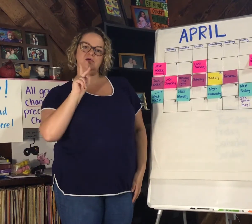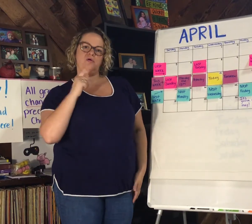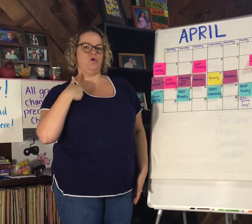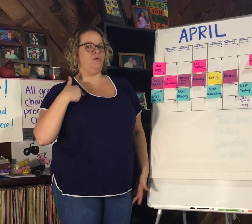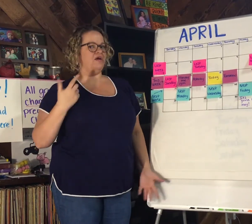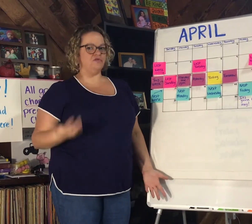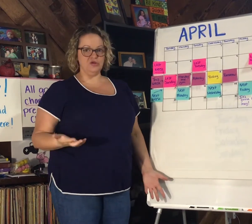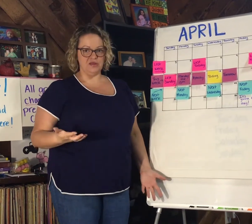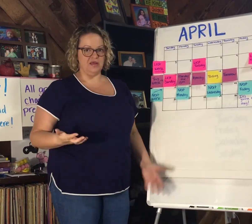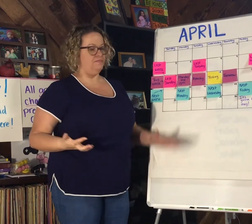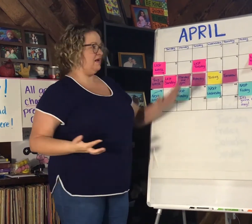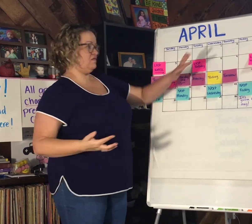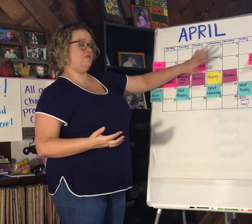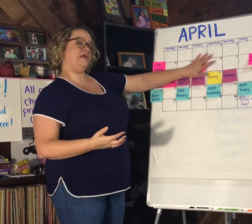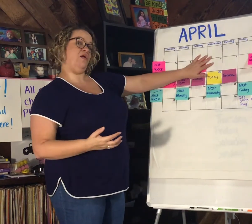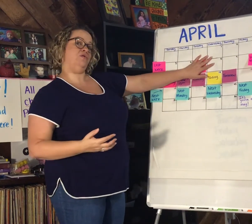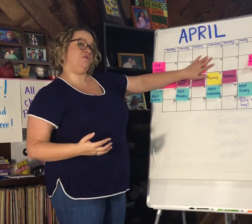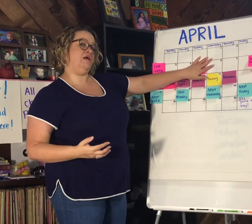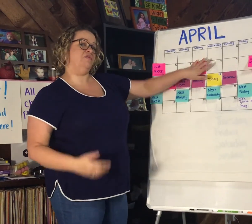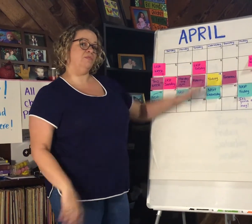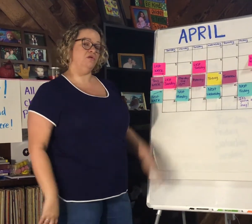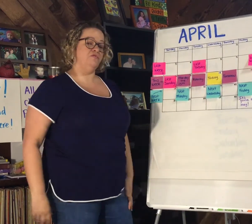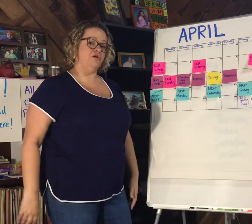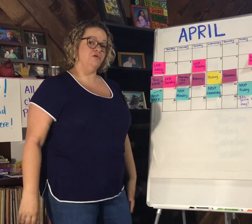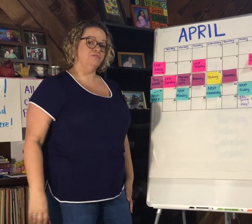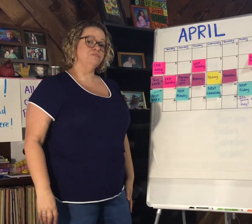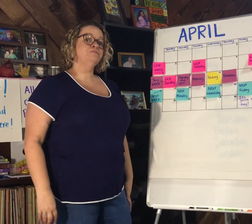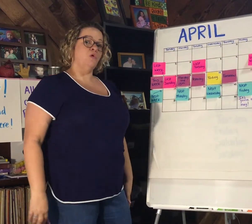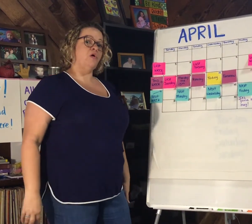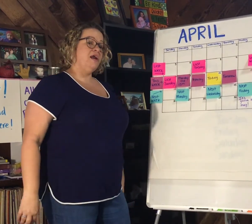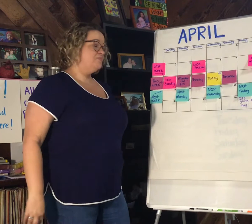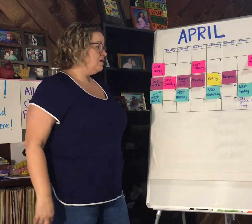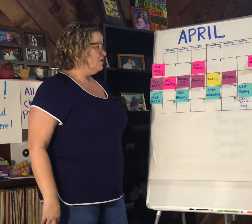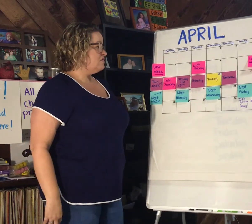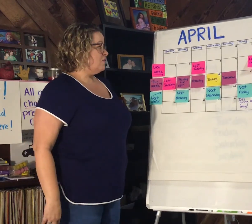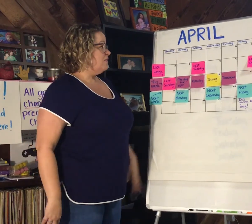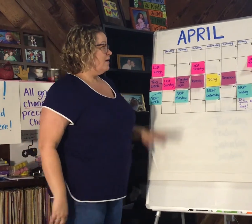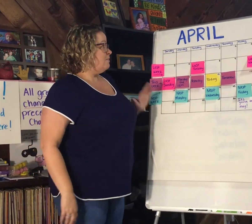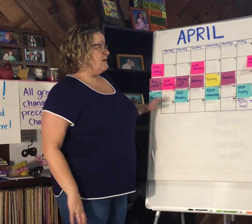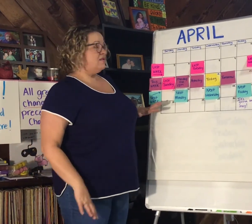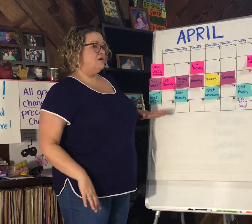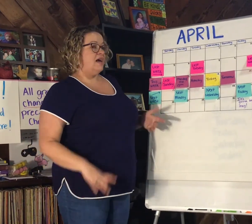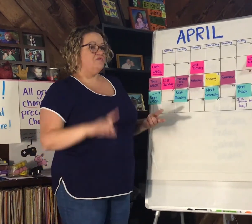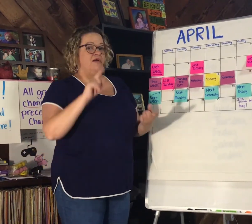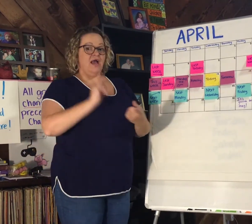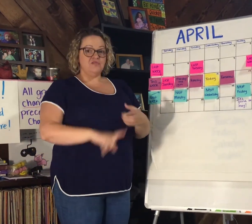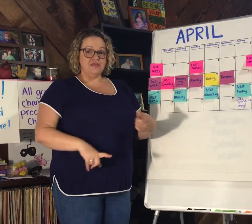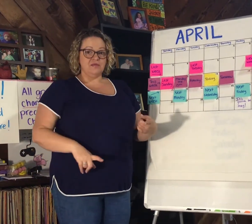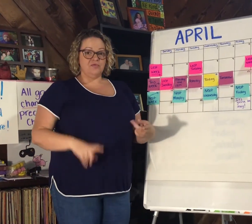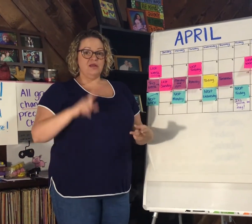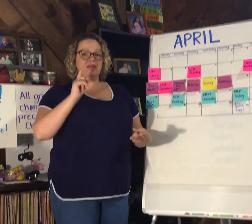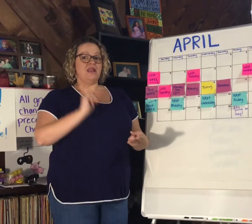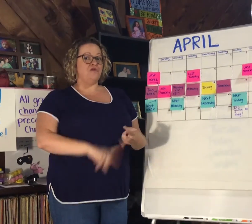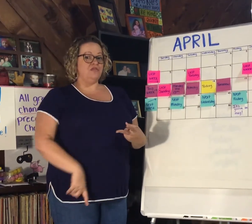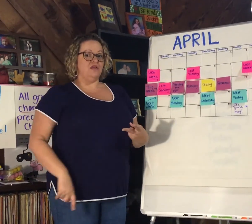or whatever you did based on the calendar that I've uploaded for you. Okay, so be on the lookout for everything in print and everything